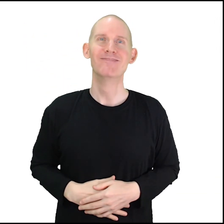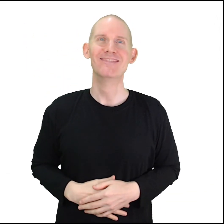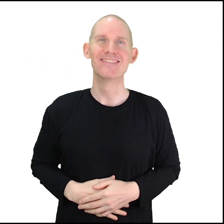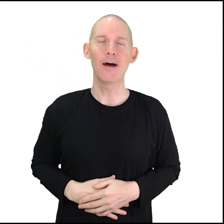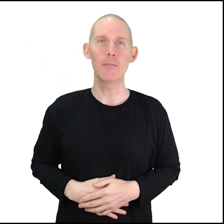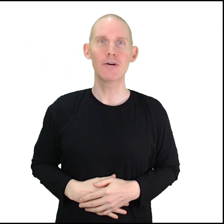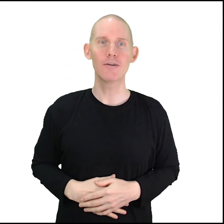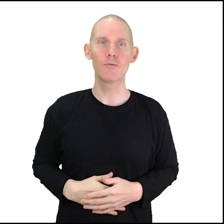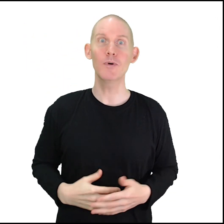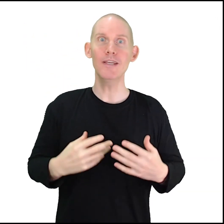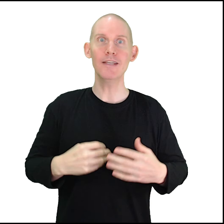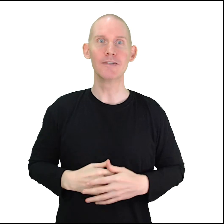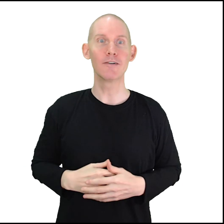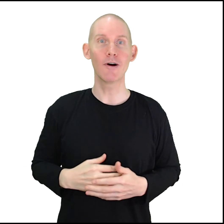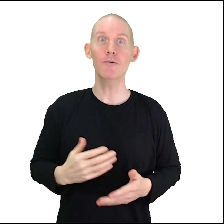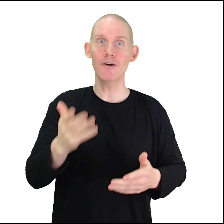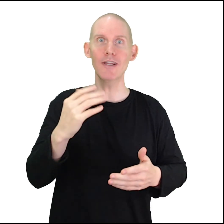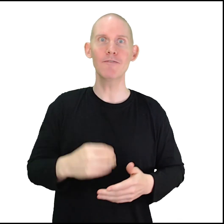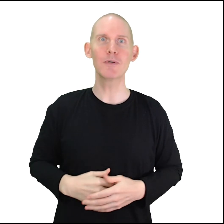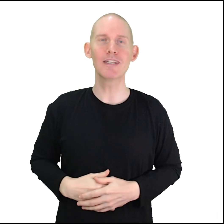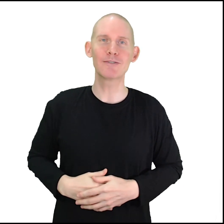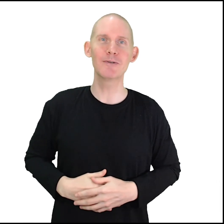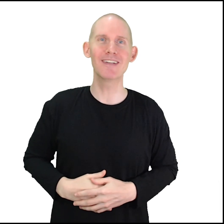How about we? Well, we already have we. Let's do it again.